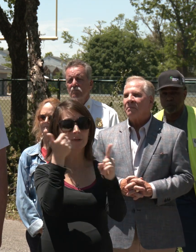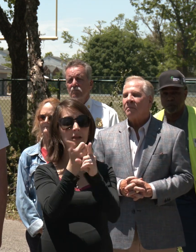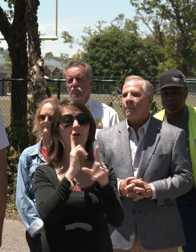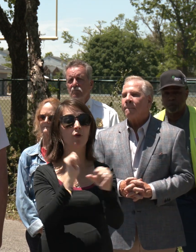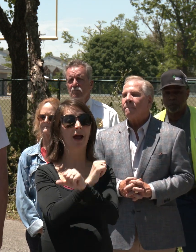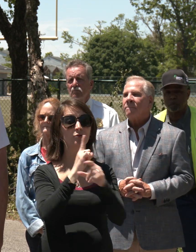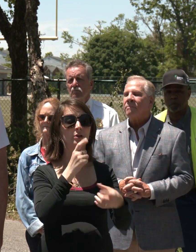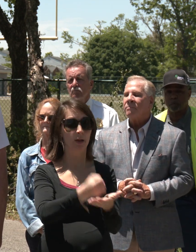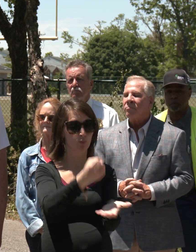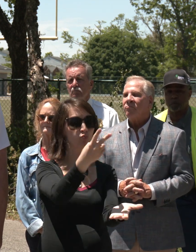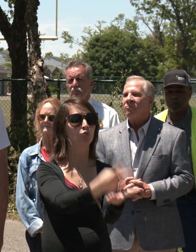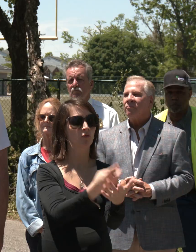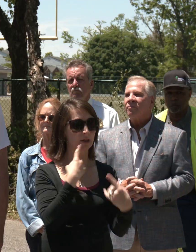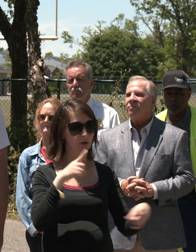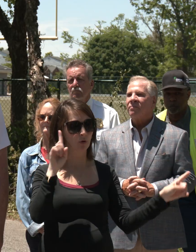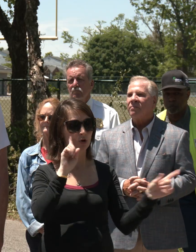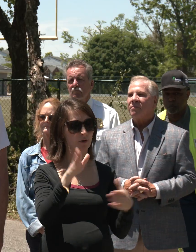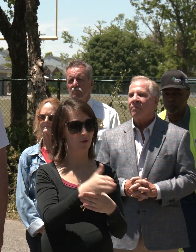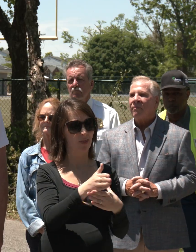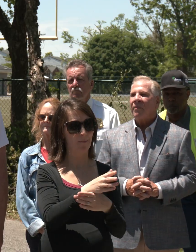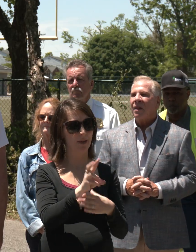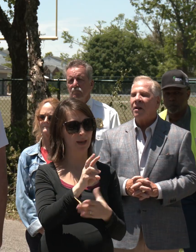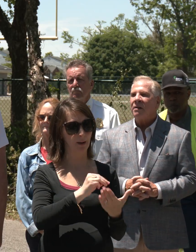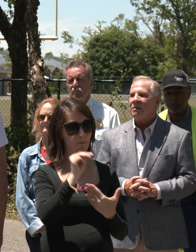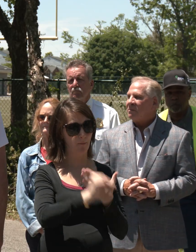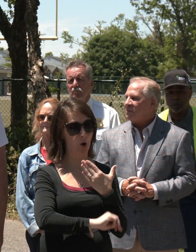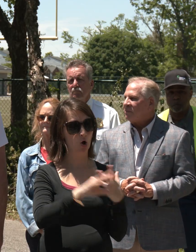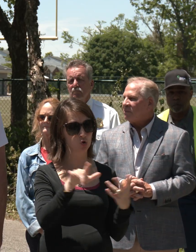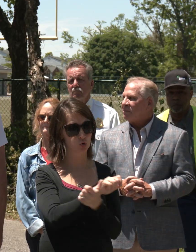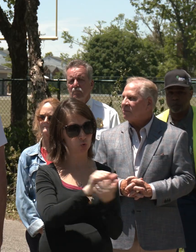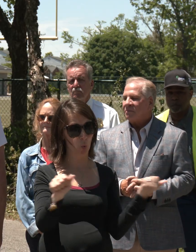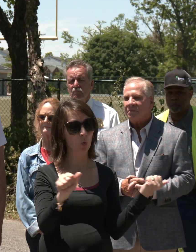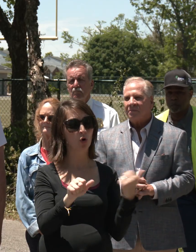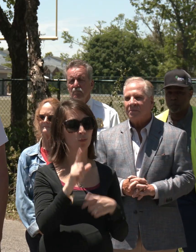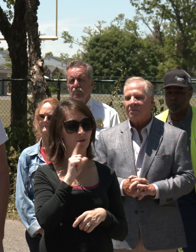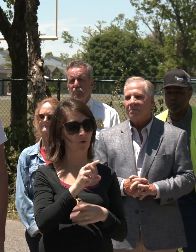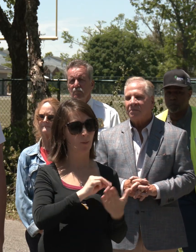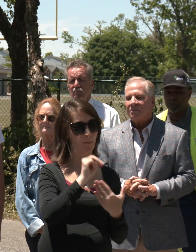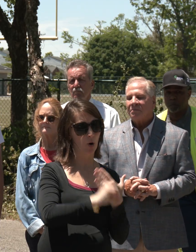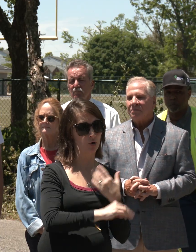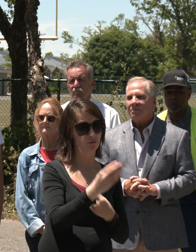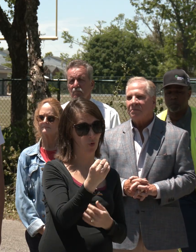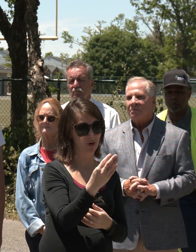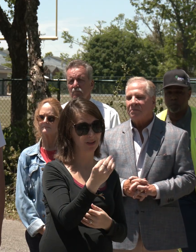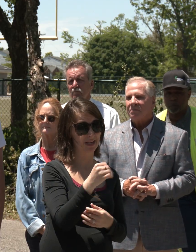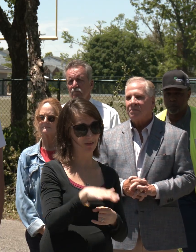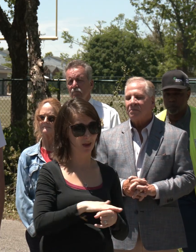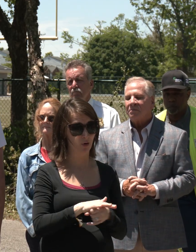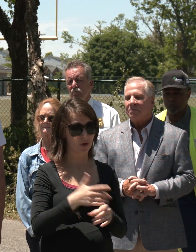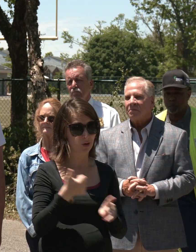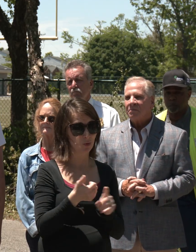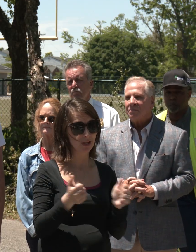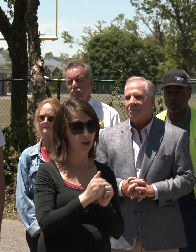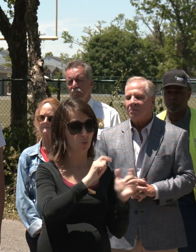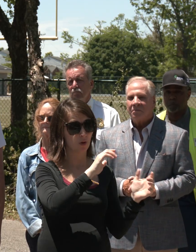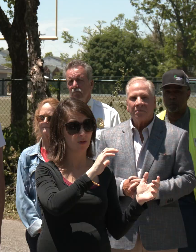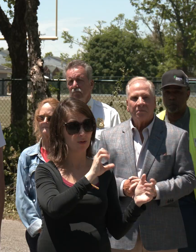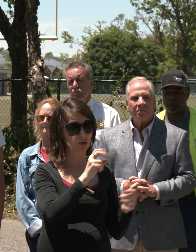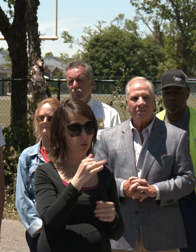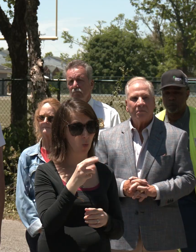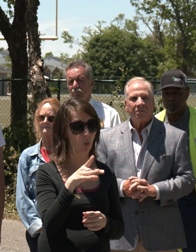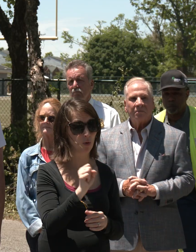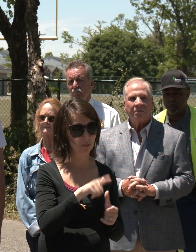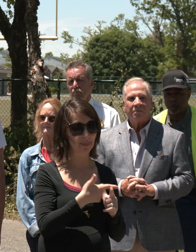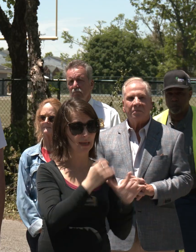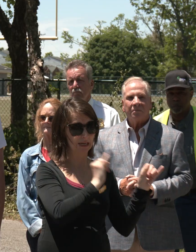the declaration for the mid-March storms on March 14th. the region was hit with storms, and an individual claims will